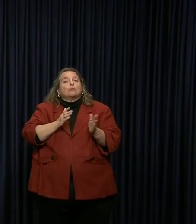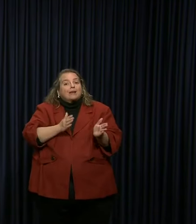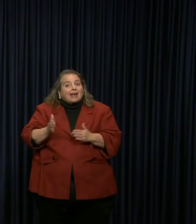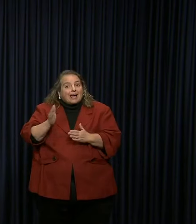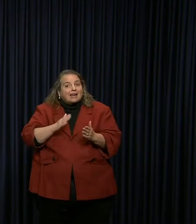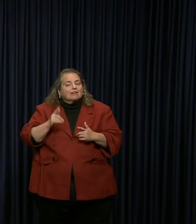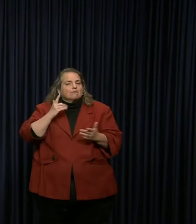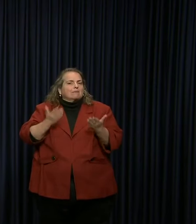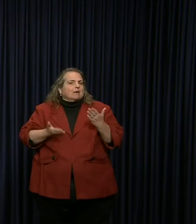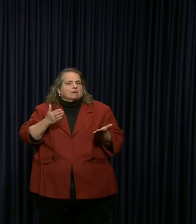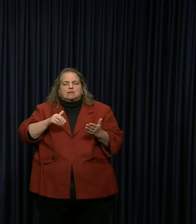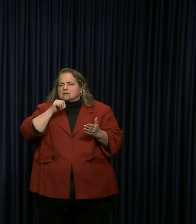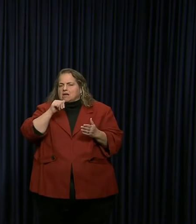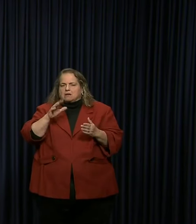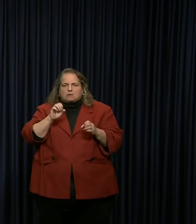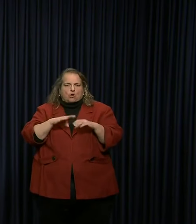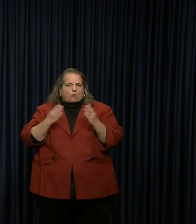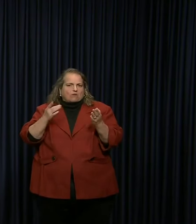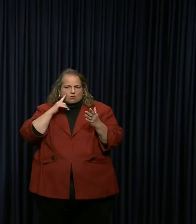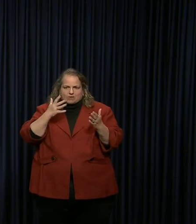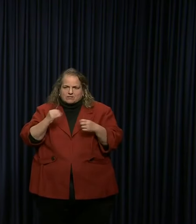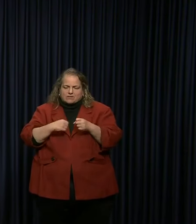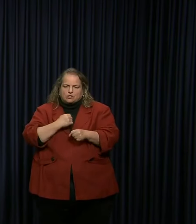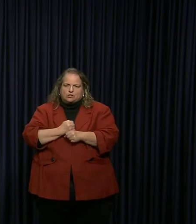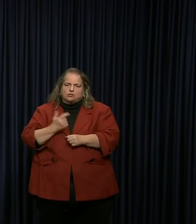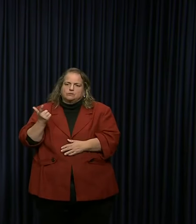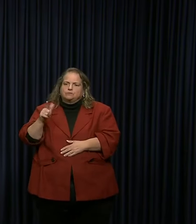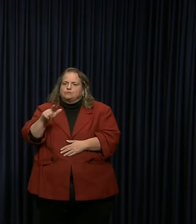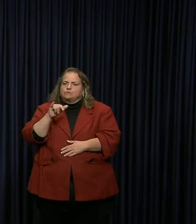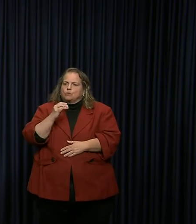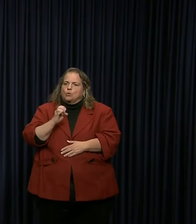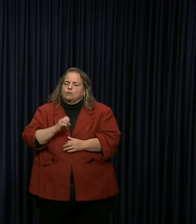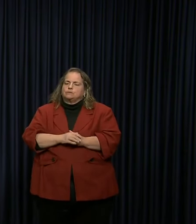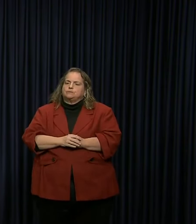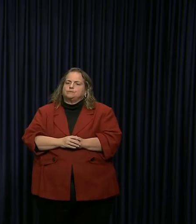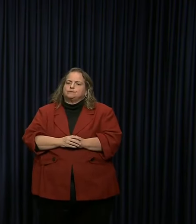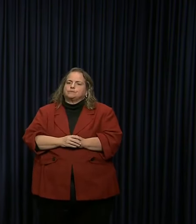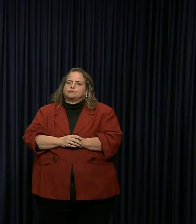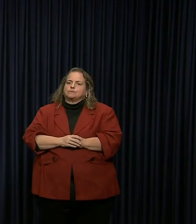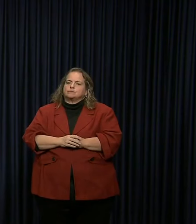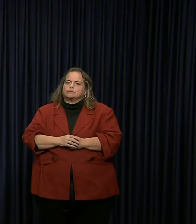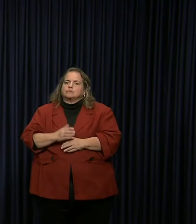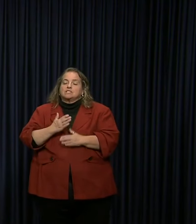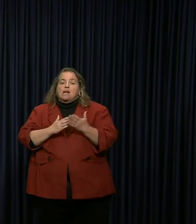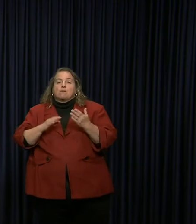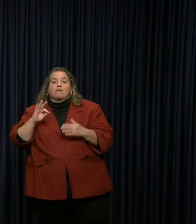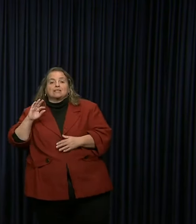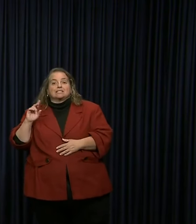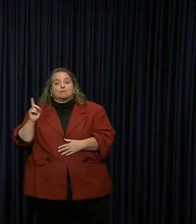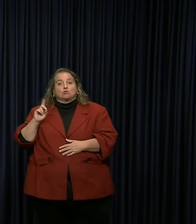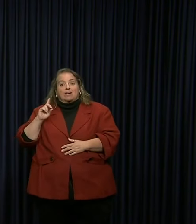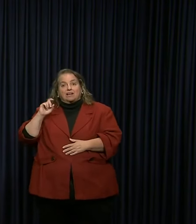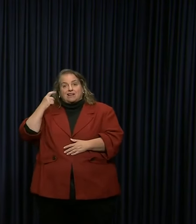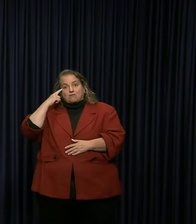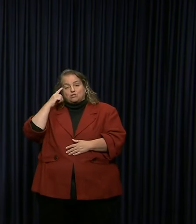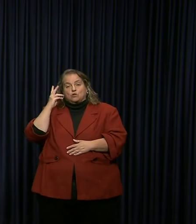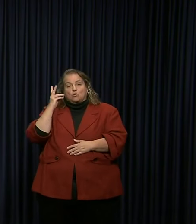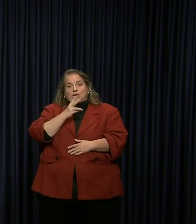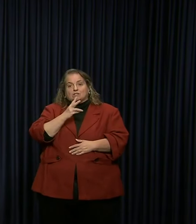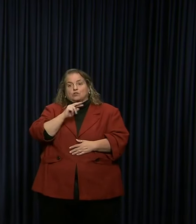plans for us not being open for the rest of the year. Joe. Well, some Democratic governors of states in the West and Northeast have outlined